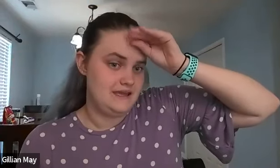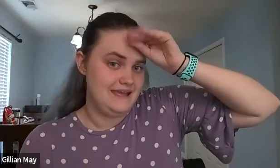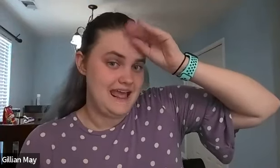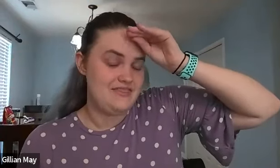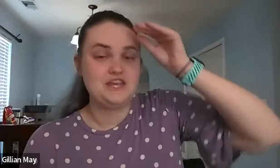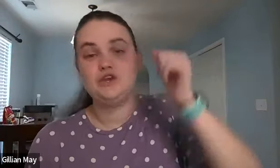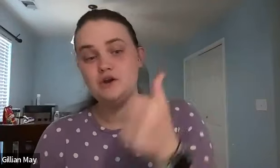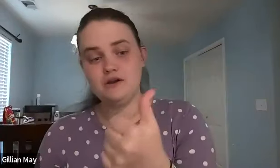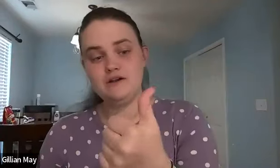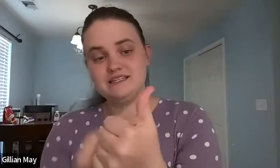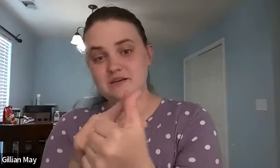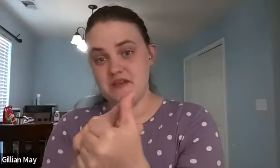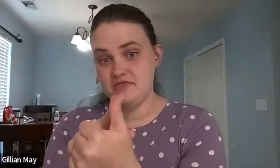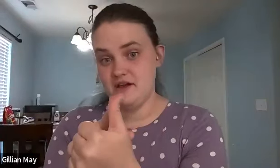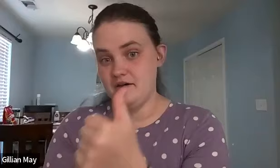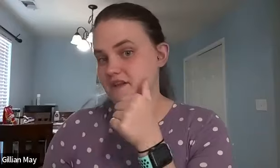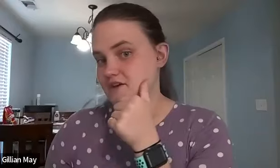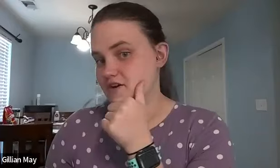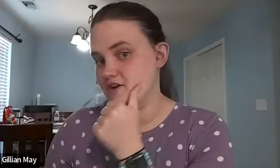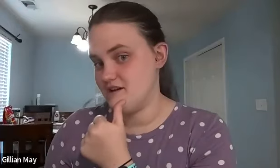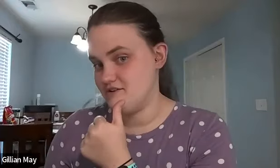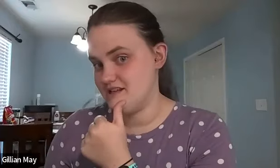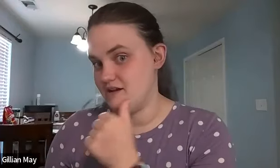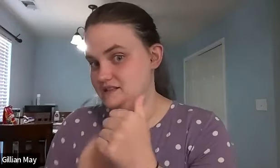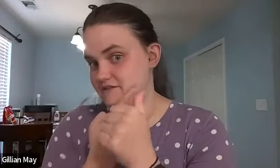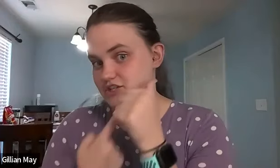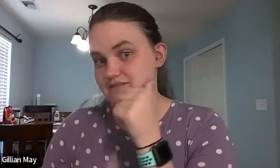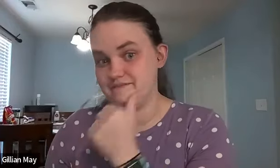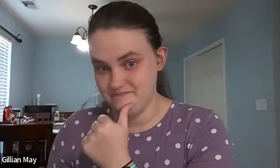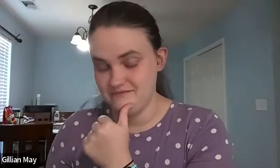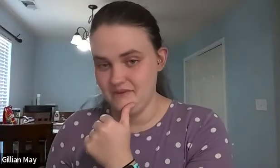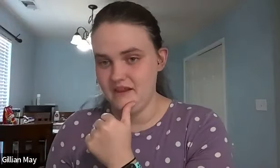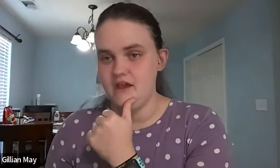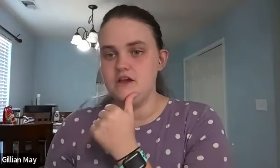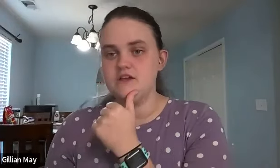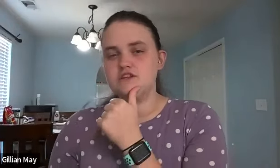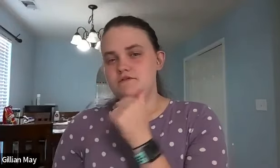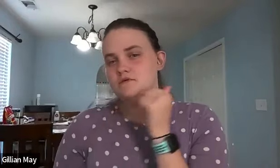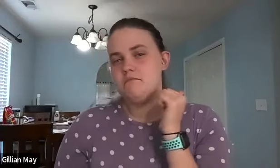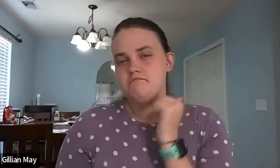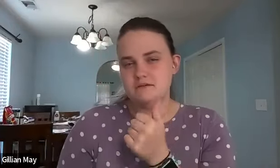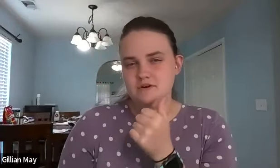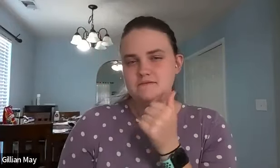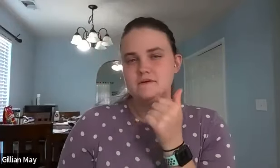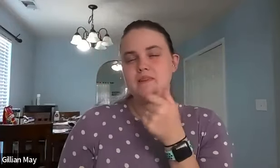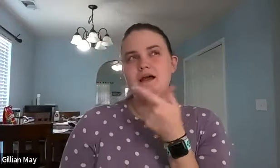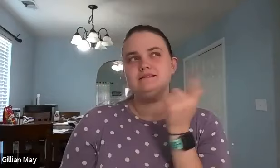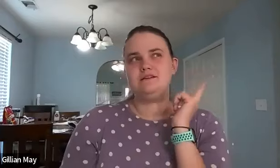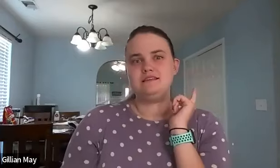Boy. And then girl is going to be a thumb, and you're going to go down your side of your chin. So if you remember from last class, I